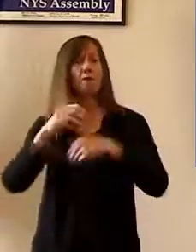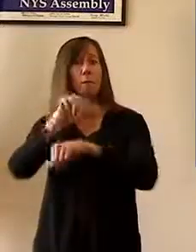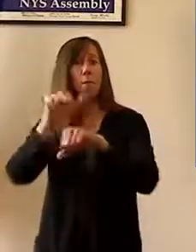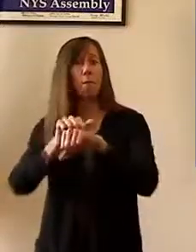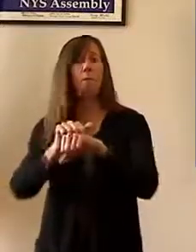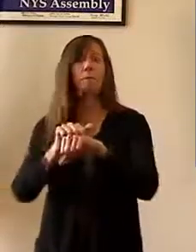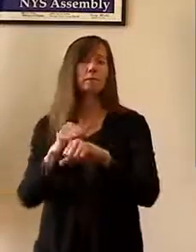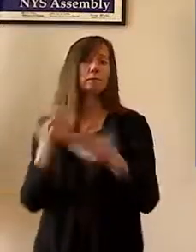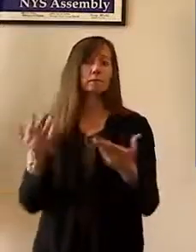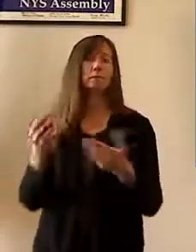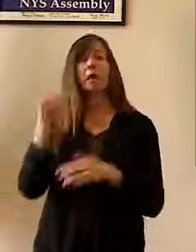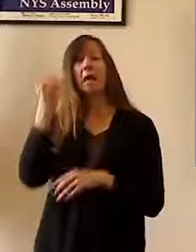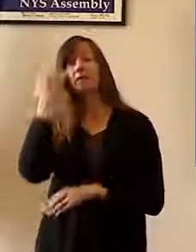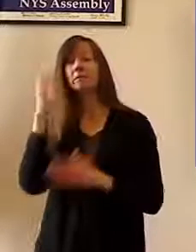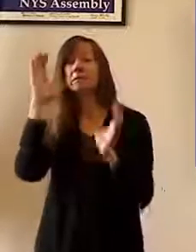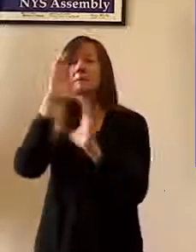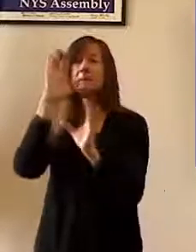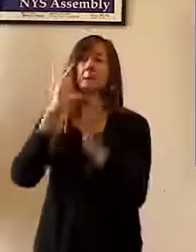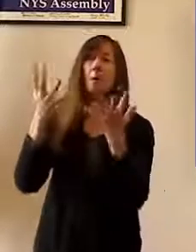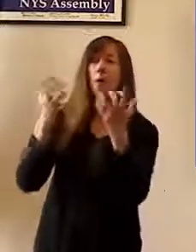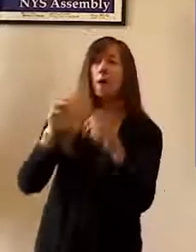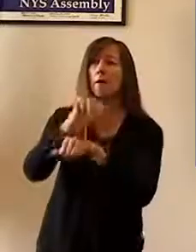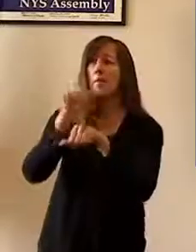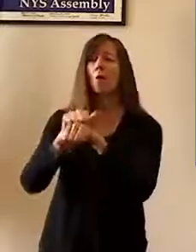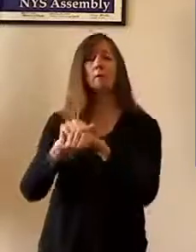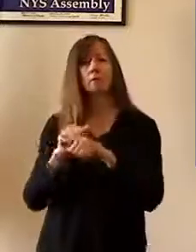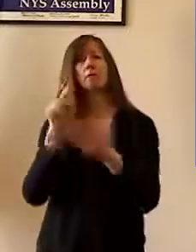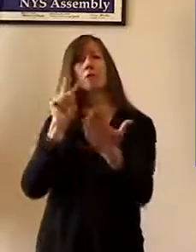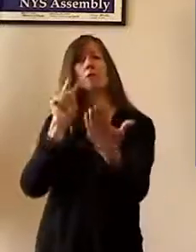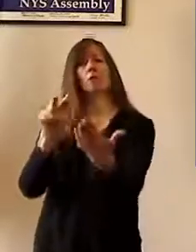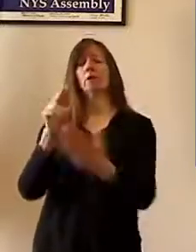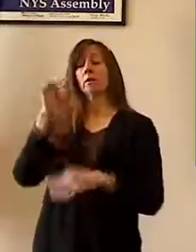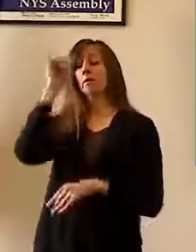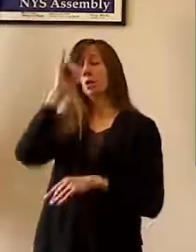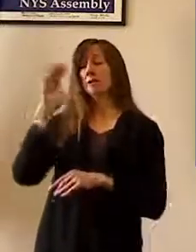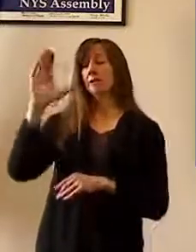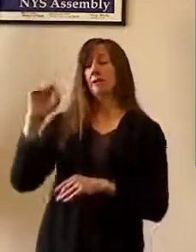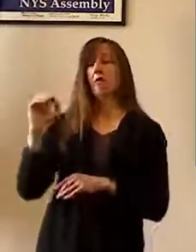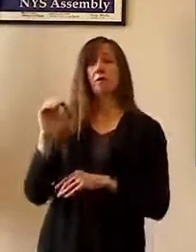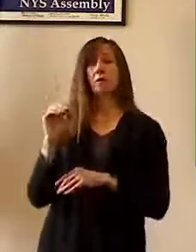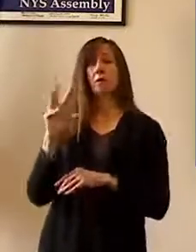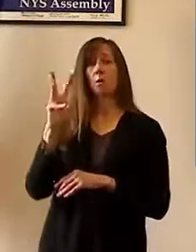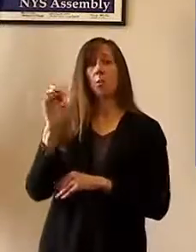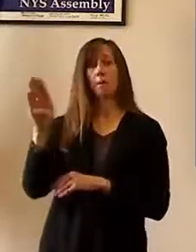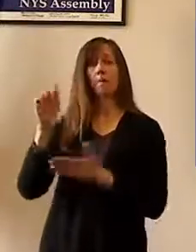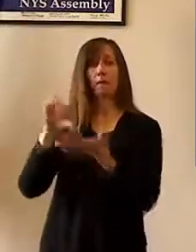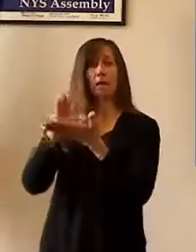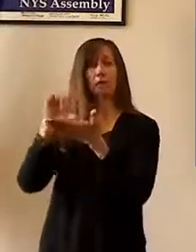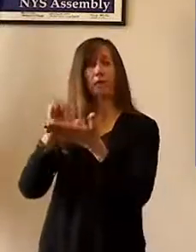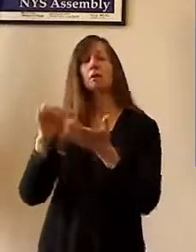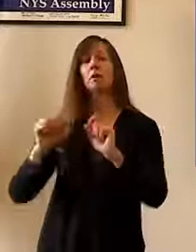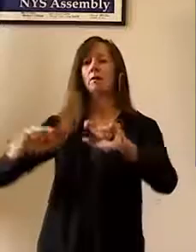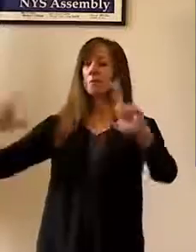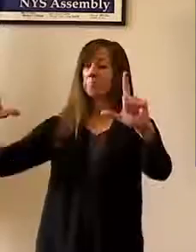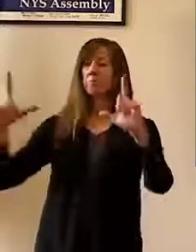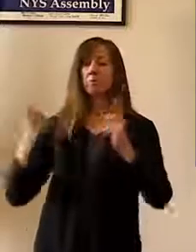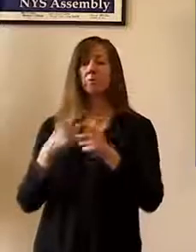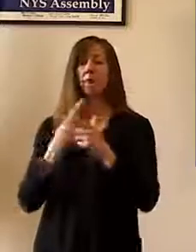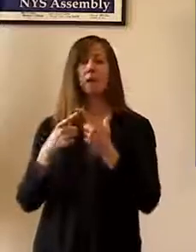appointment and you haven't found one yet, visit the county website. You might find one available because the links will be there. Now, the other is,